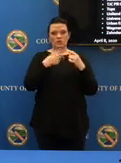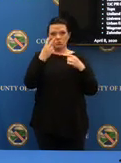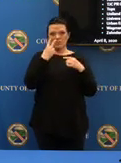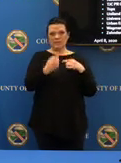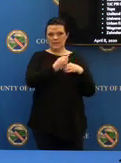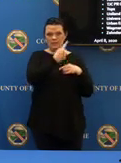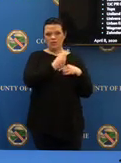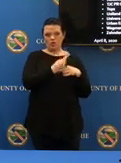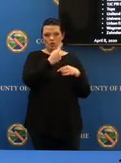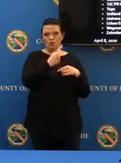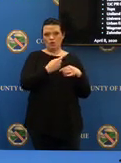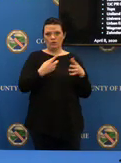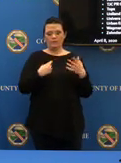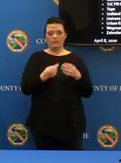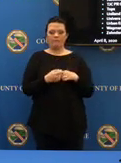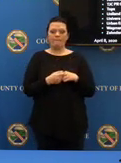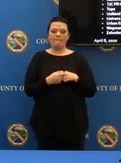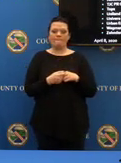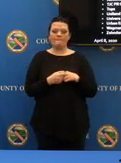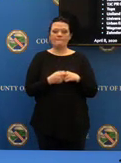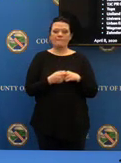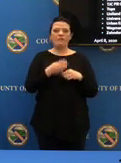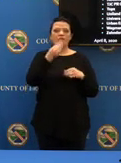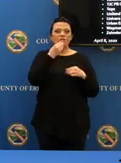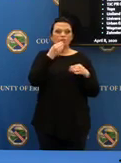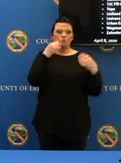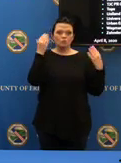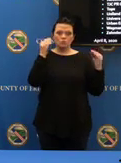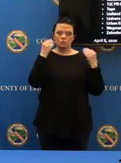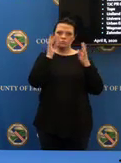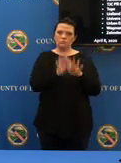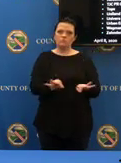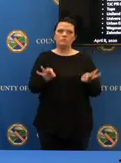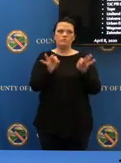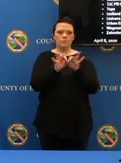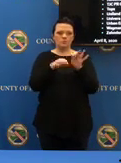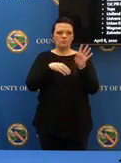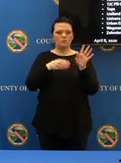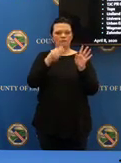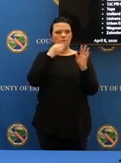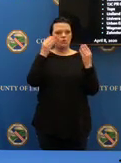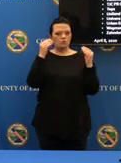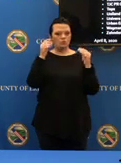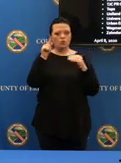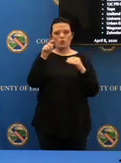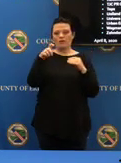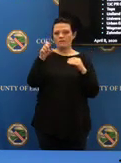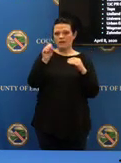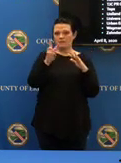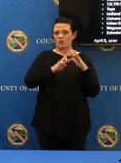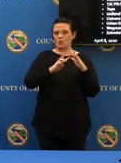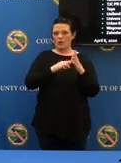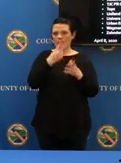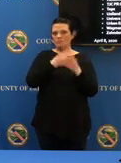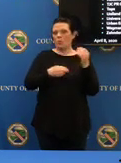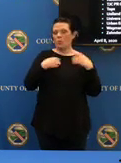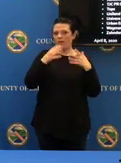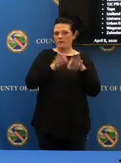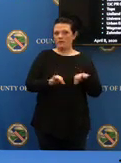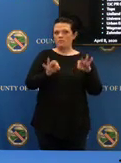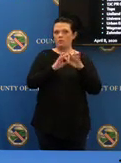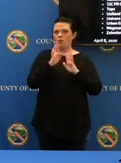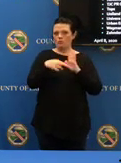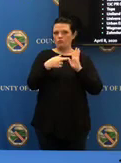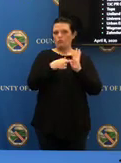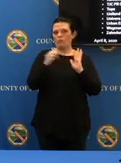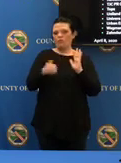here. We both have the grocers. We think it's very important this time, too. The grocers play a role, so Tops and Wegmans both have a key role, as